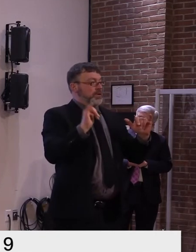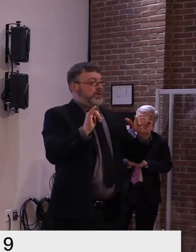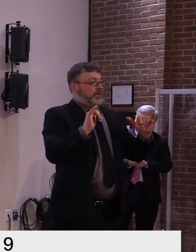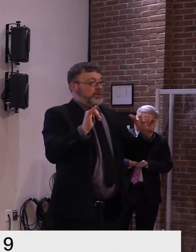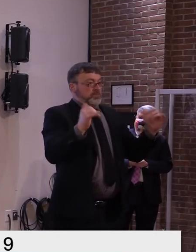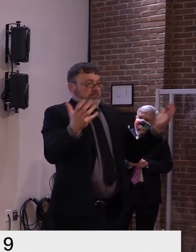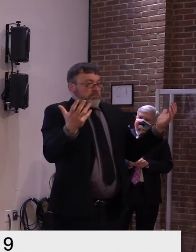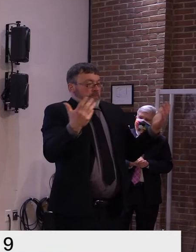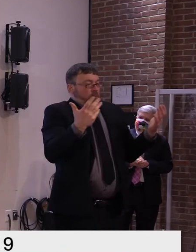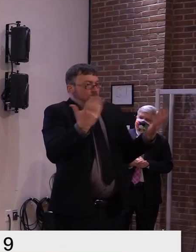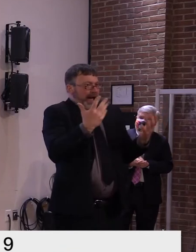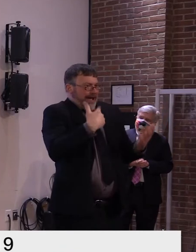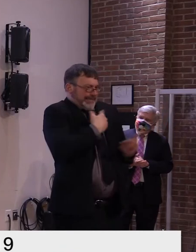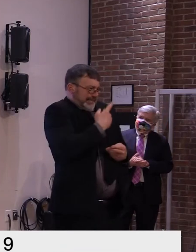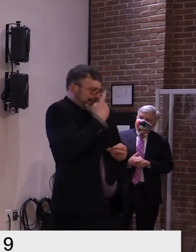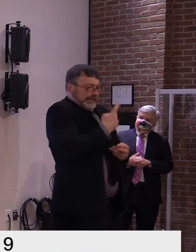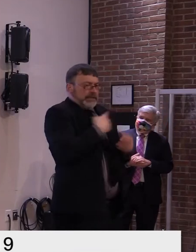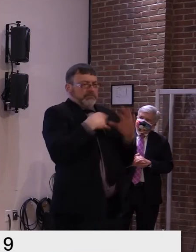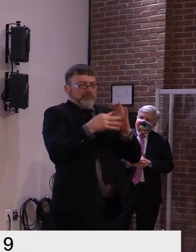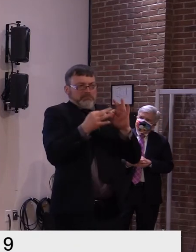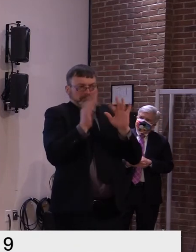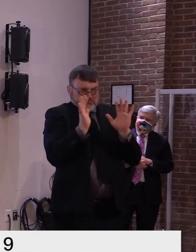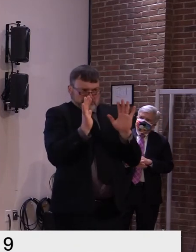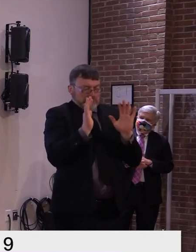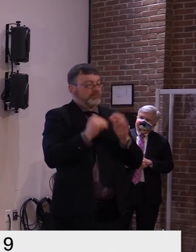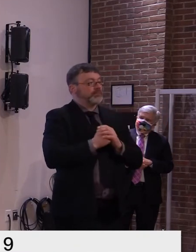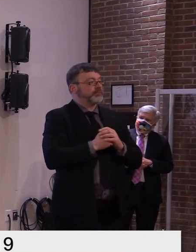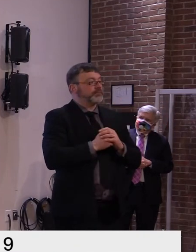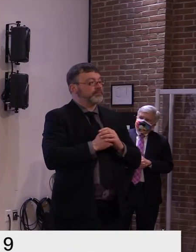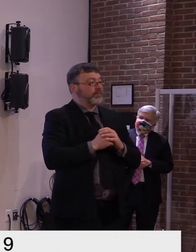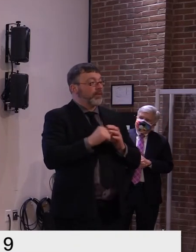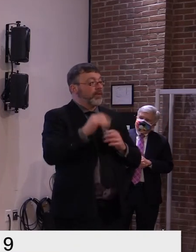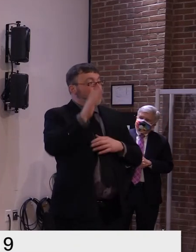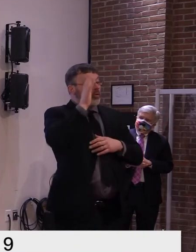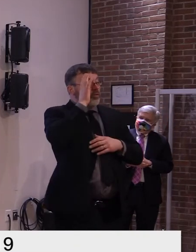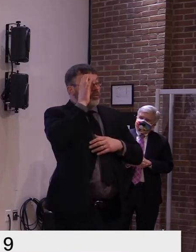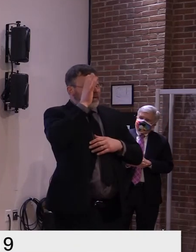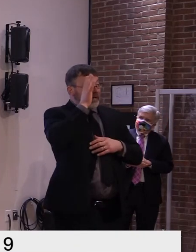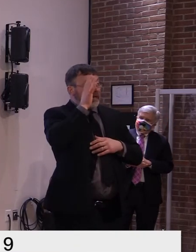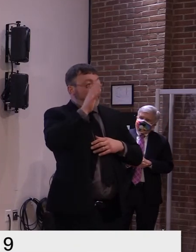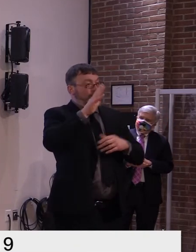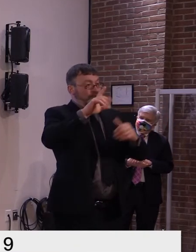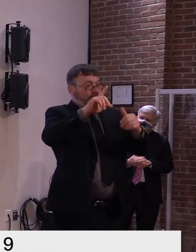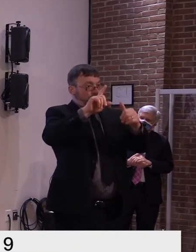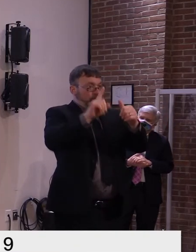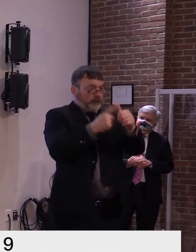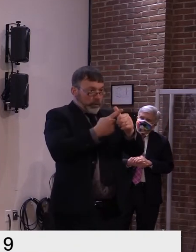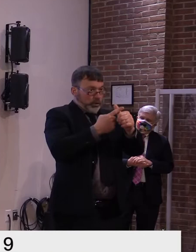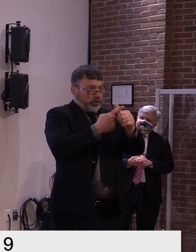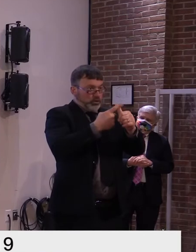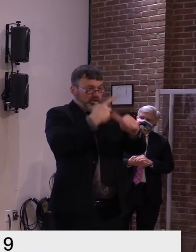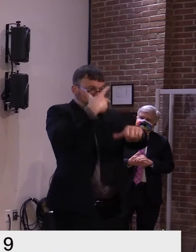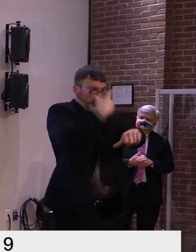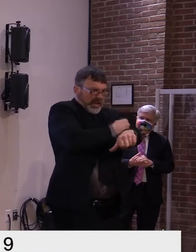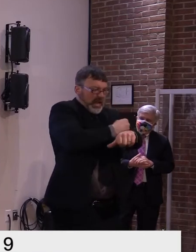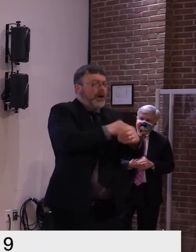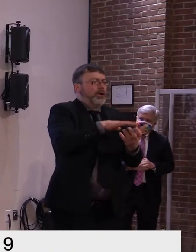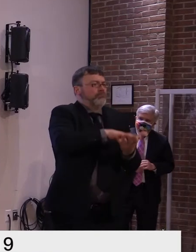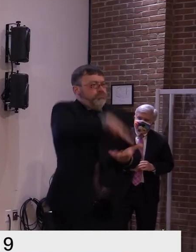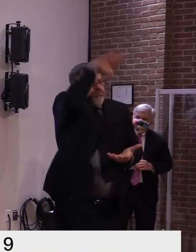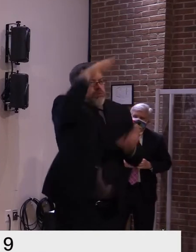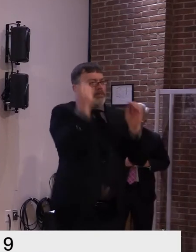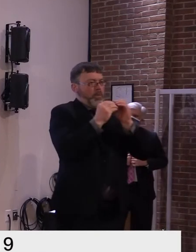first doses available to be deployed across the country because of the fact that the